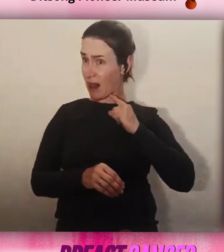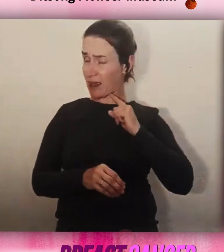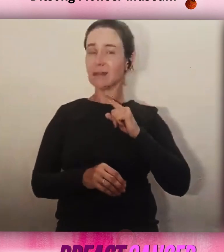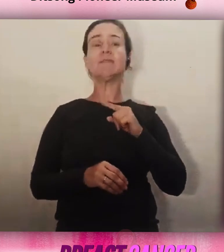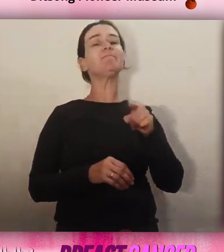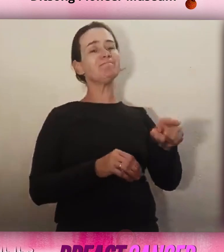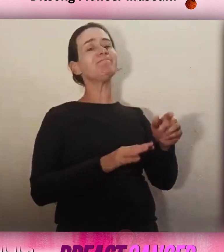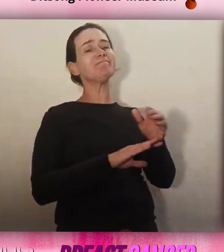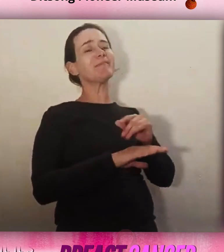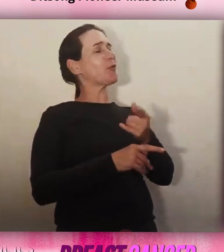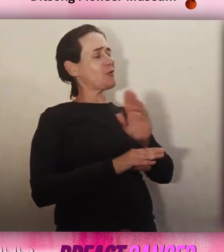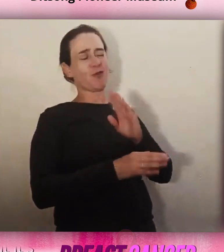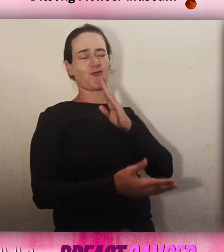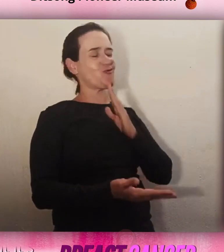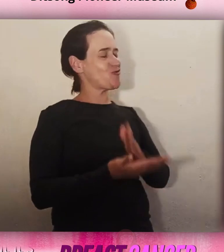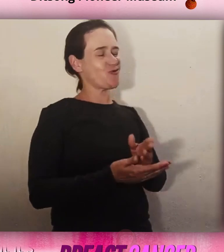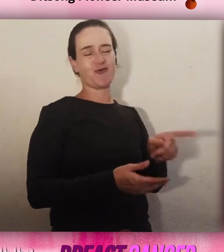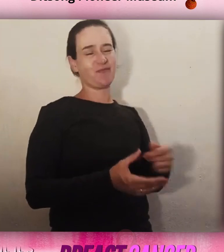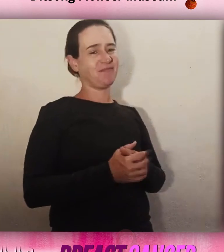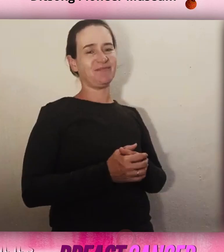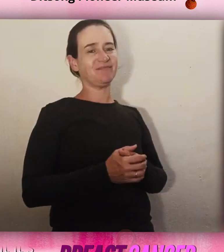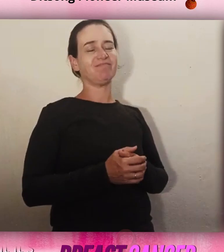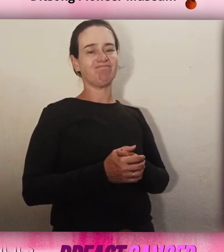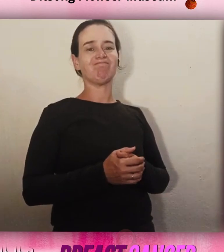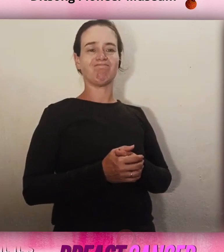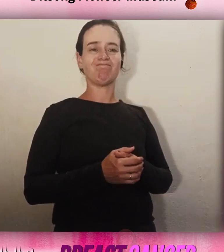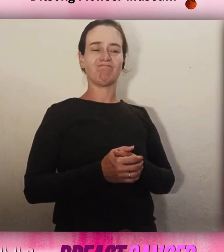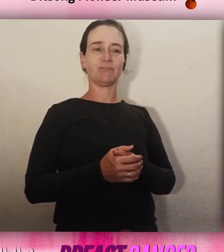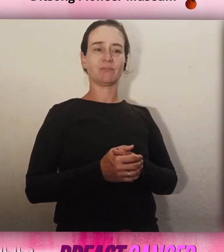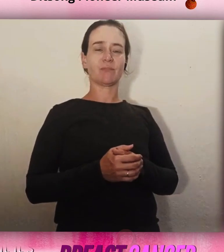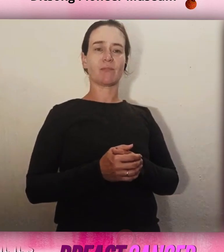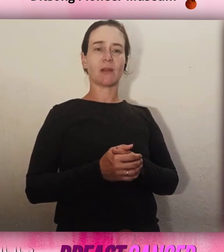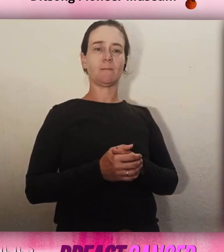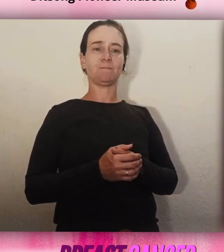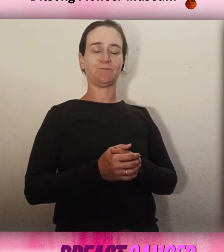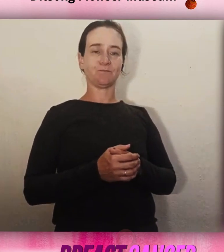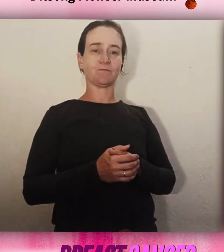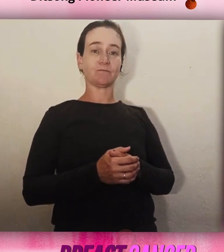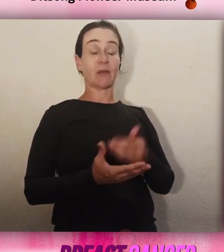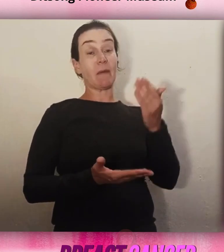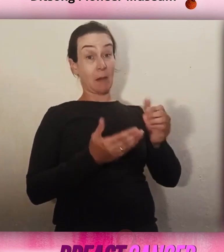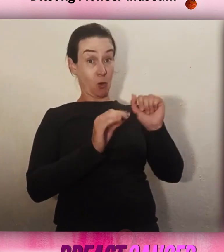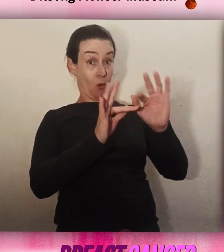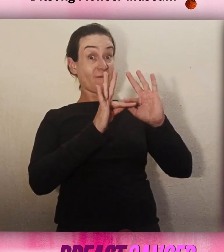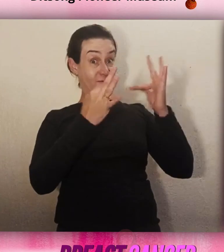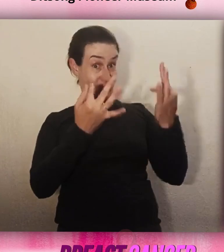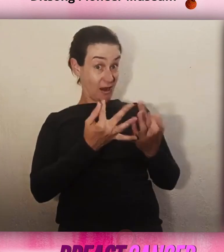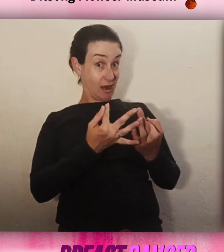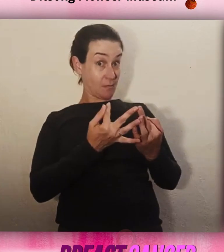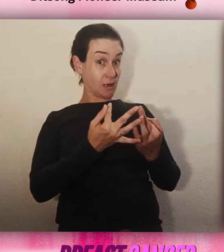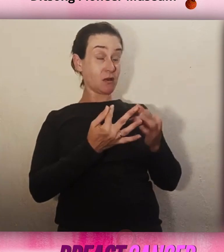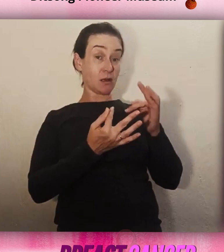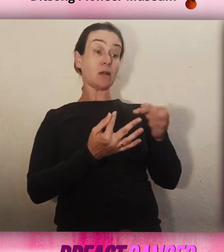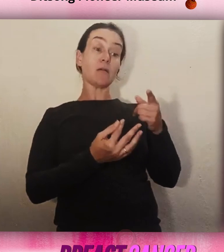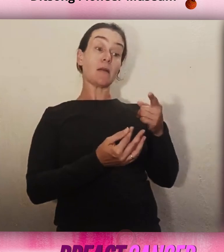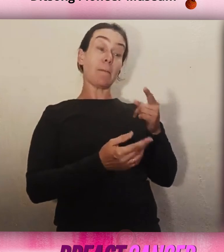lie. It's not the truth. People want to say it's a lie, but it's not the truth. So when there's a